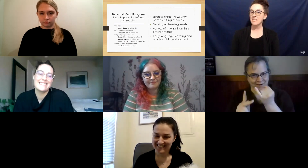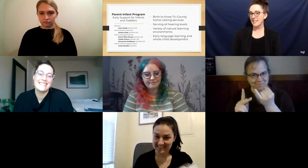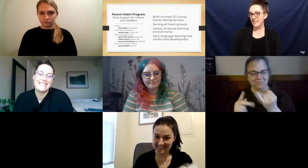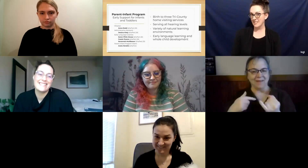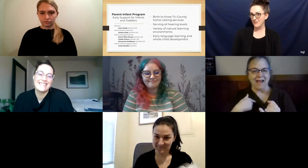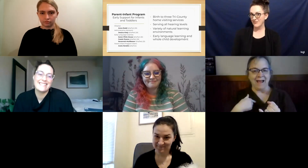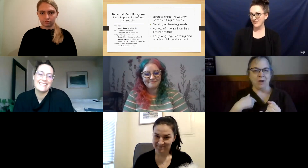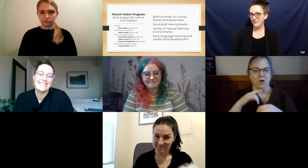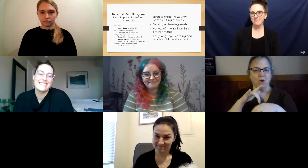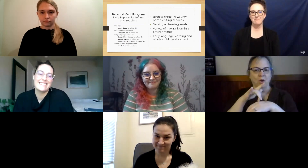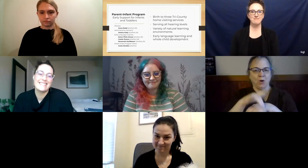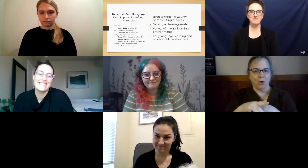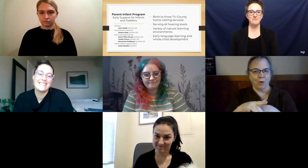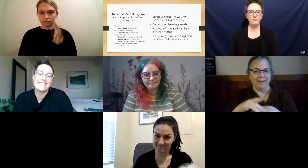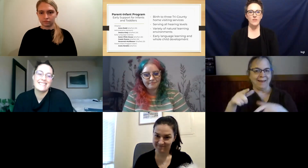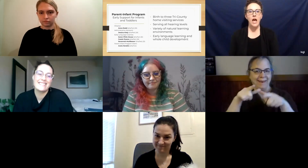sign is like this.